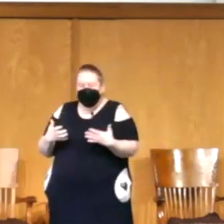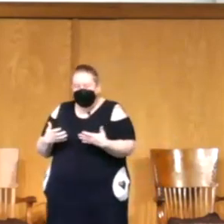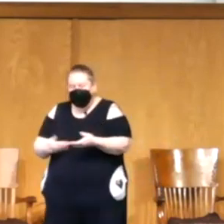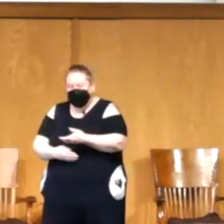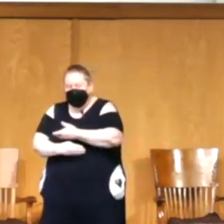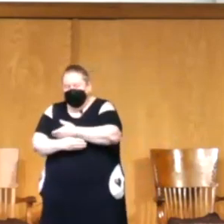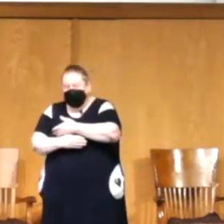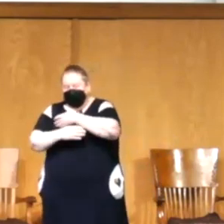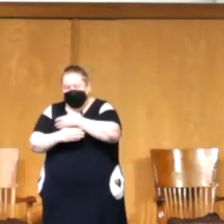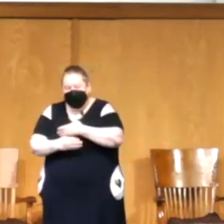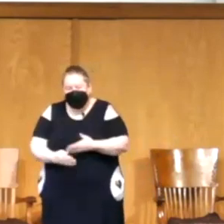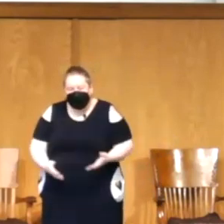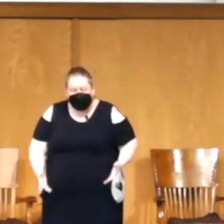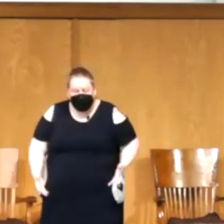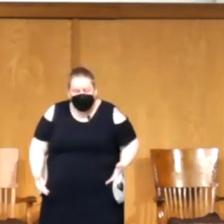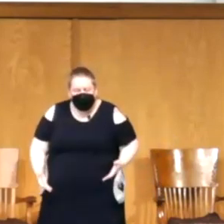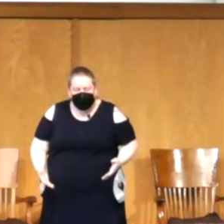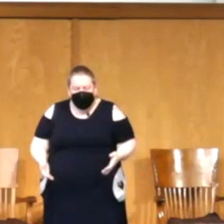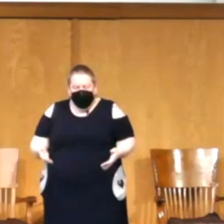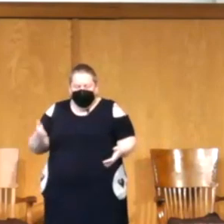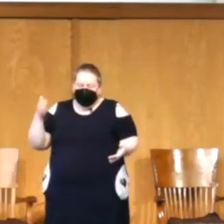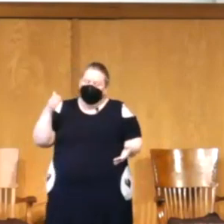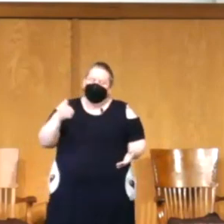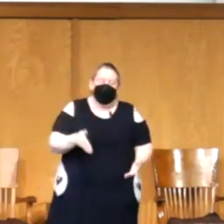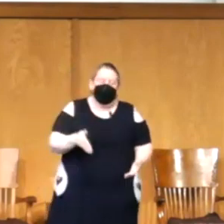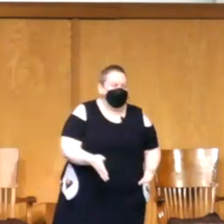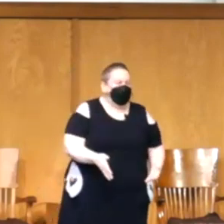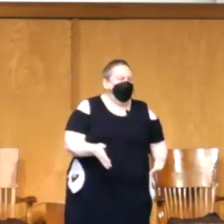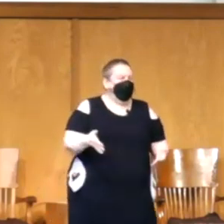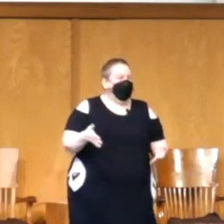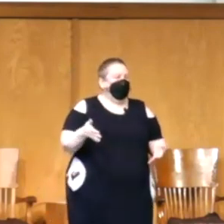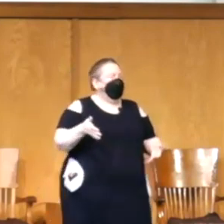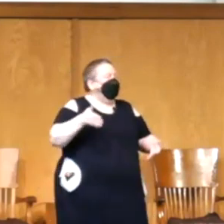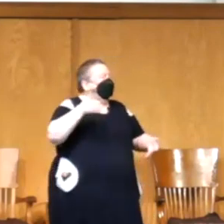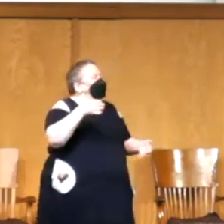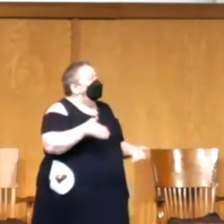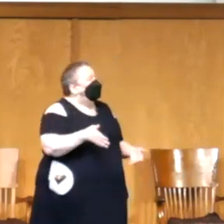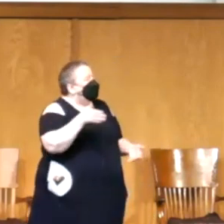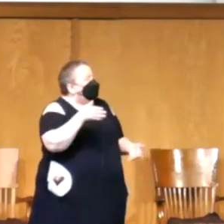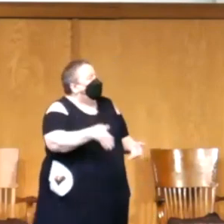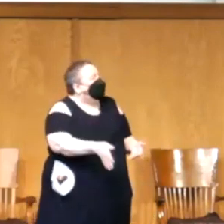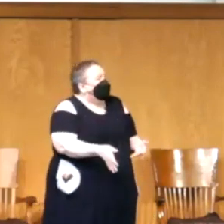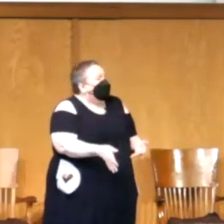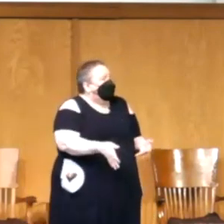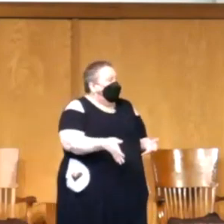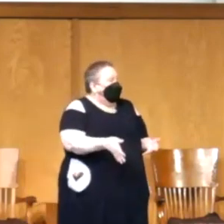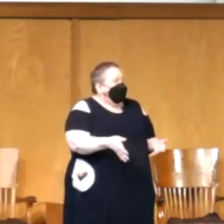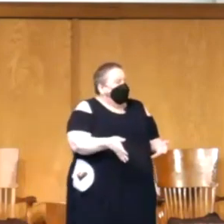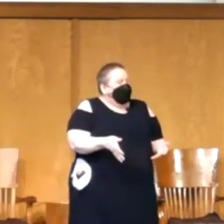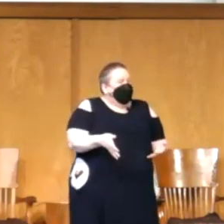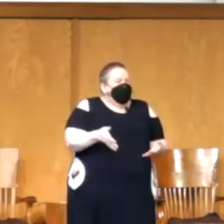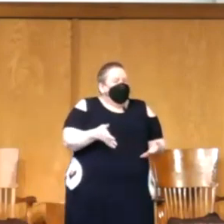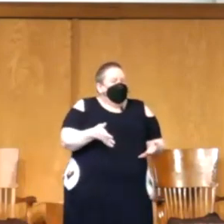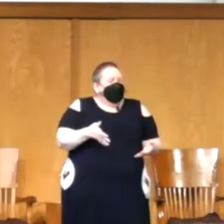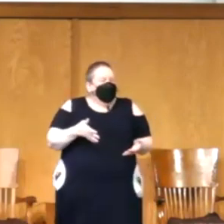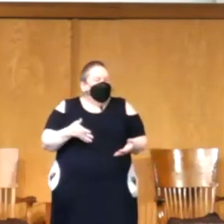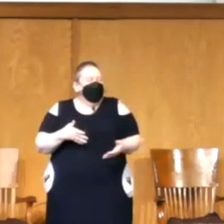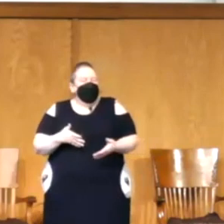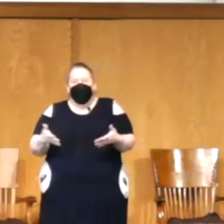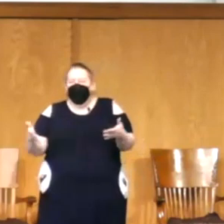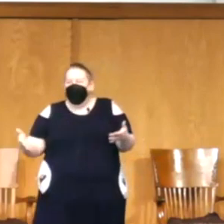is something in the mundane that is lesser, that is unimportant, that